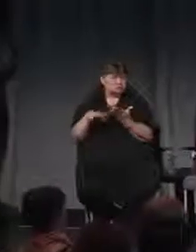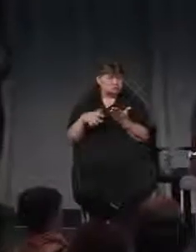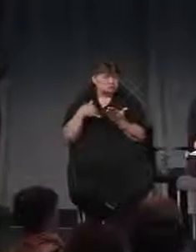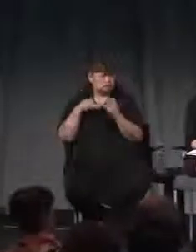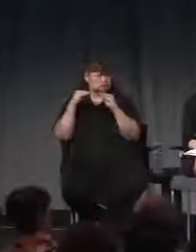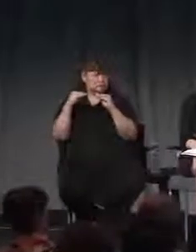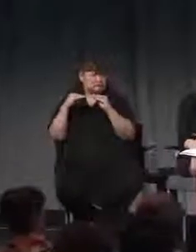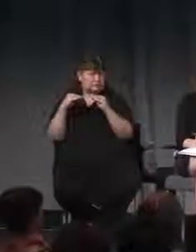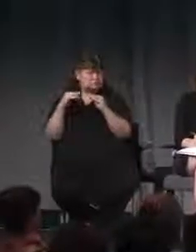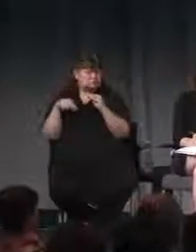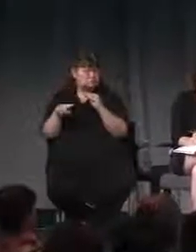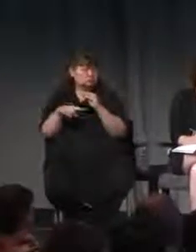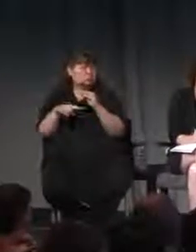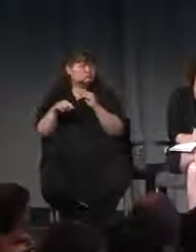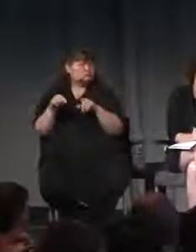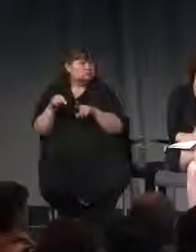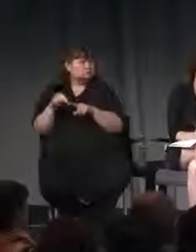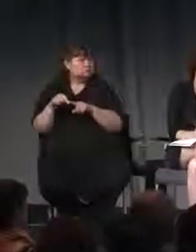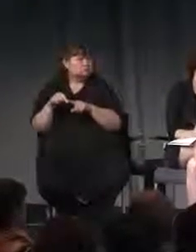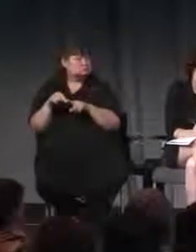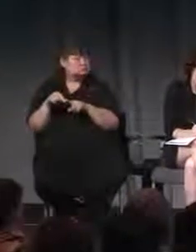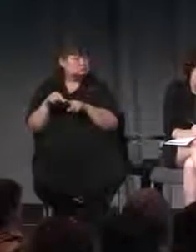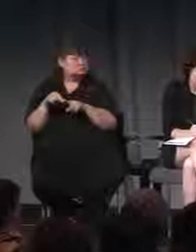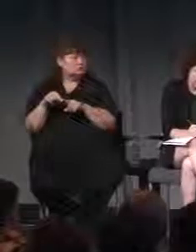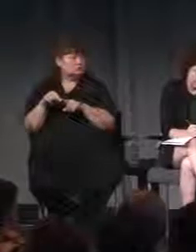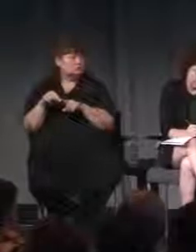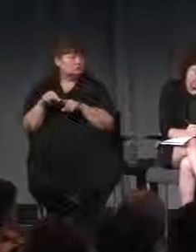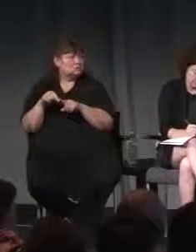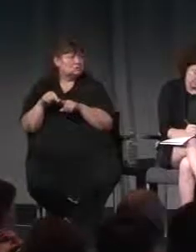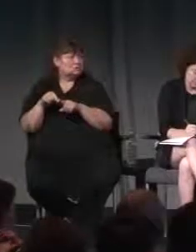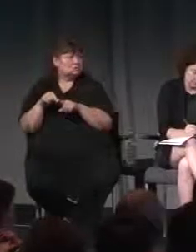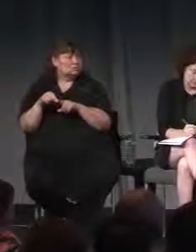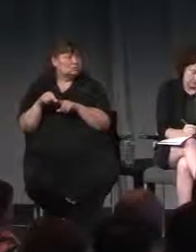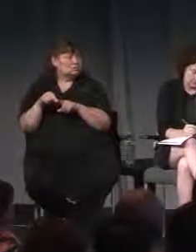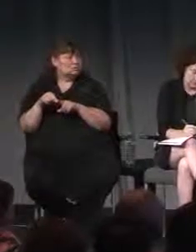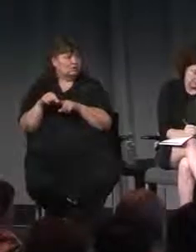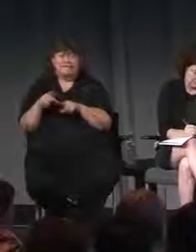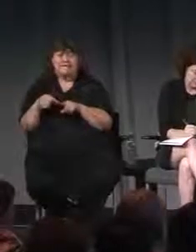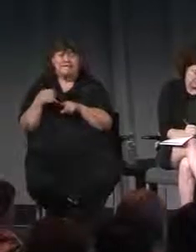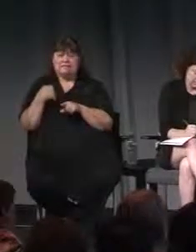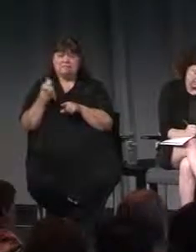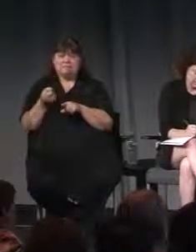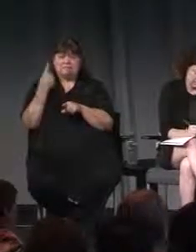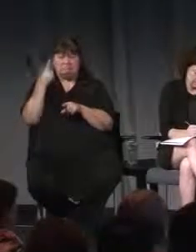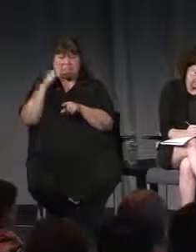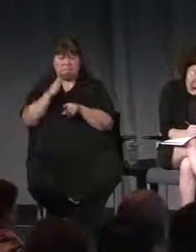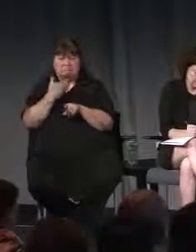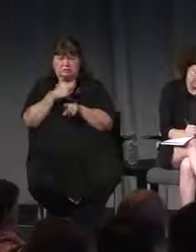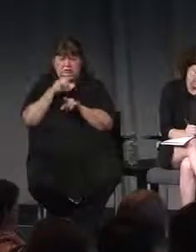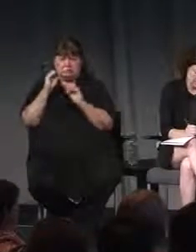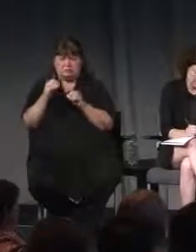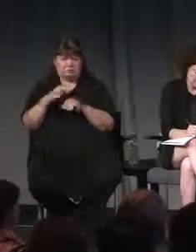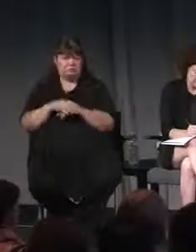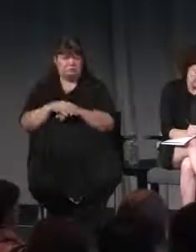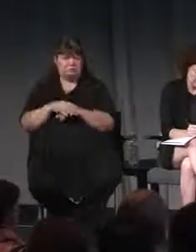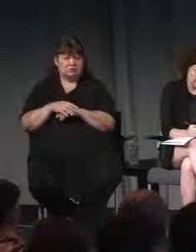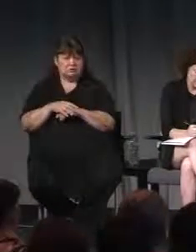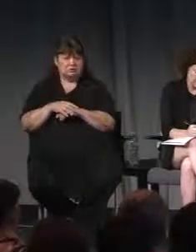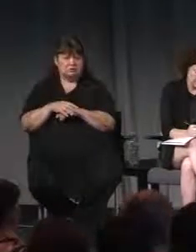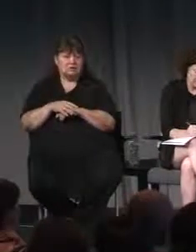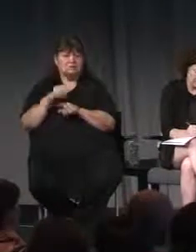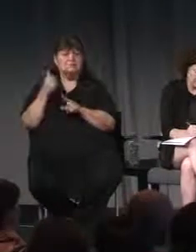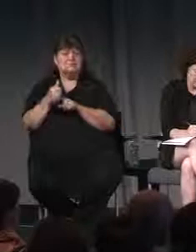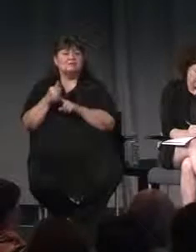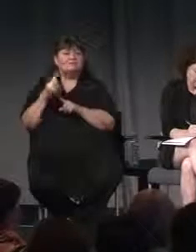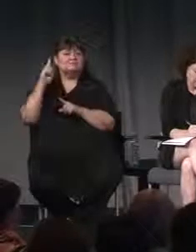teaching who didn't know F sharp from A natural. He was a sound artist from